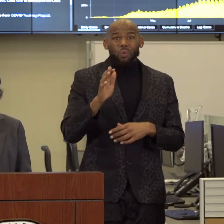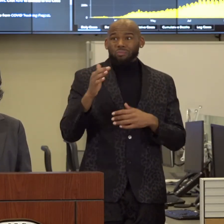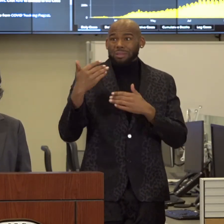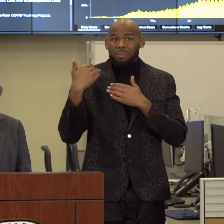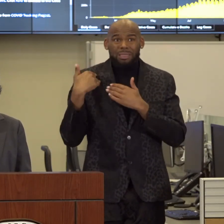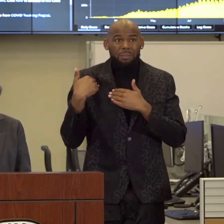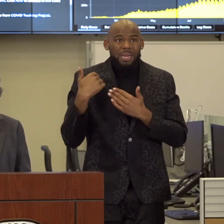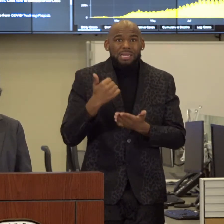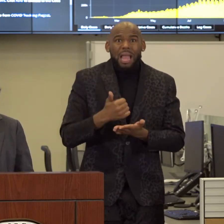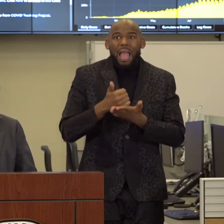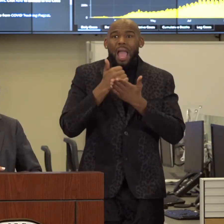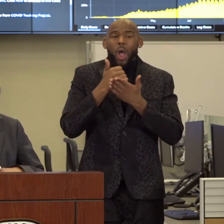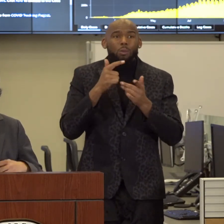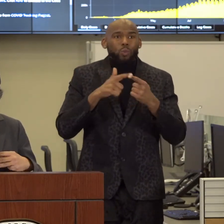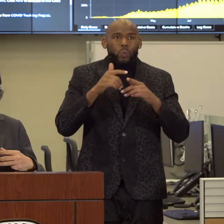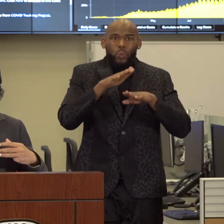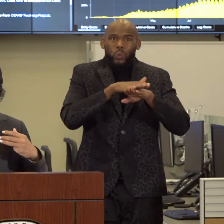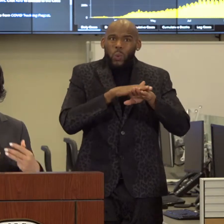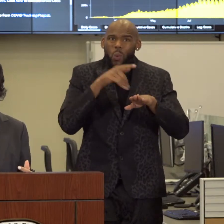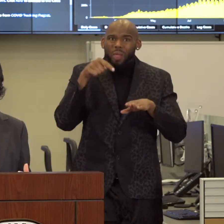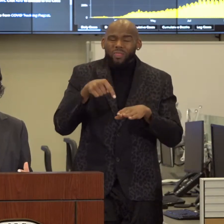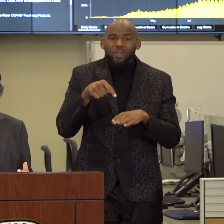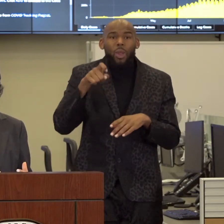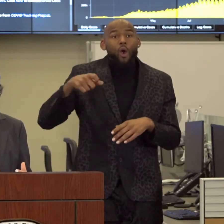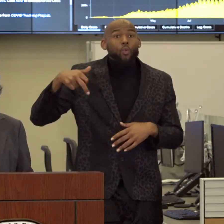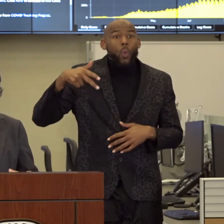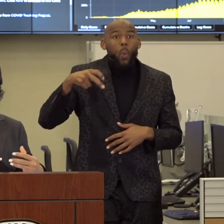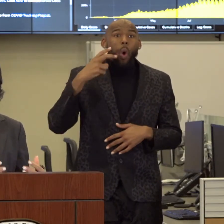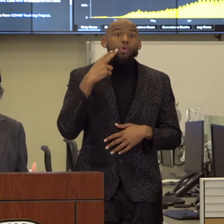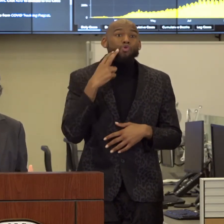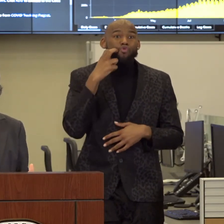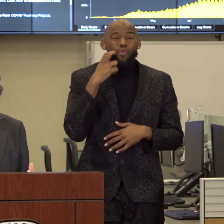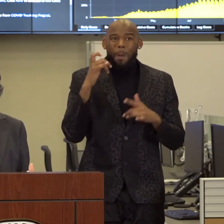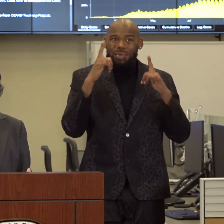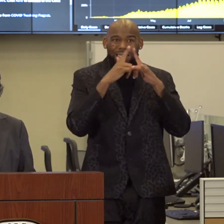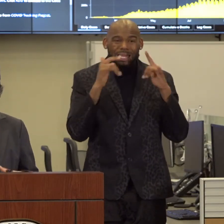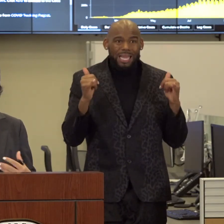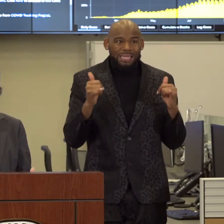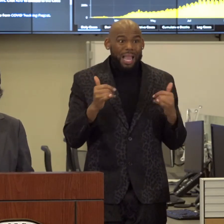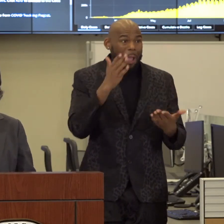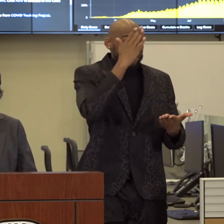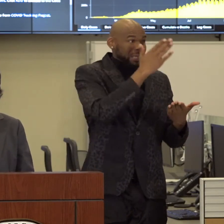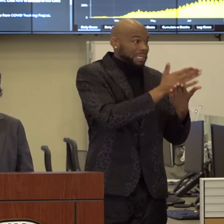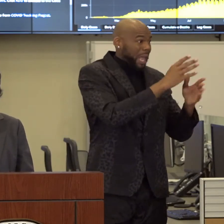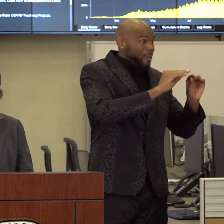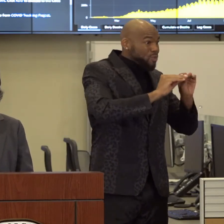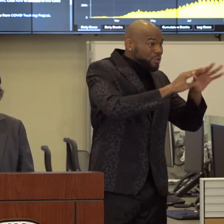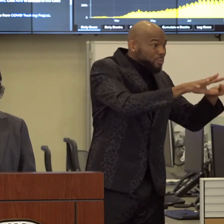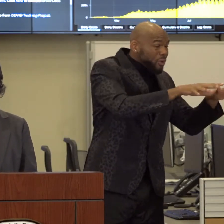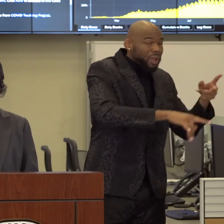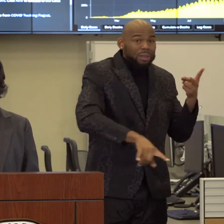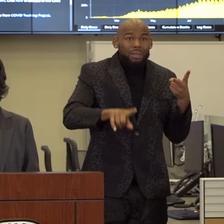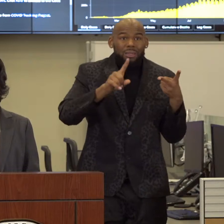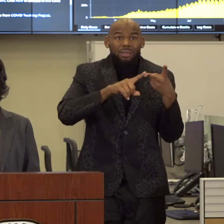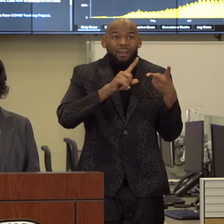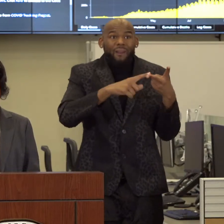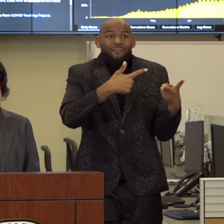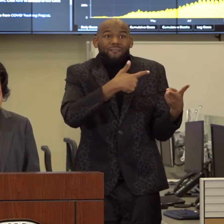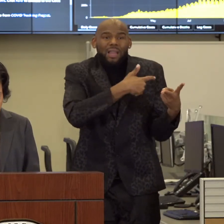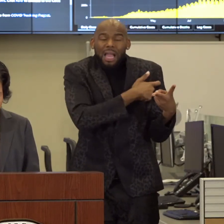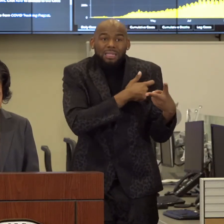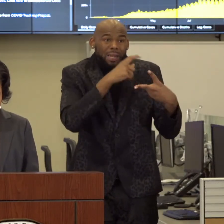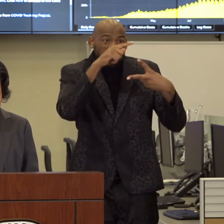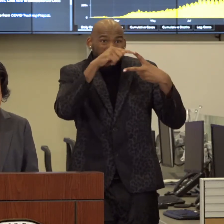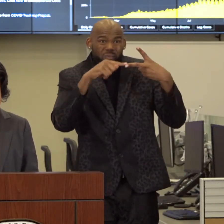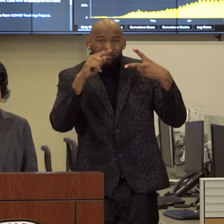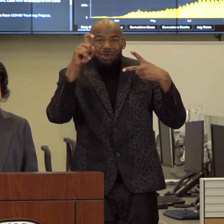So we're going to have to walk and chew gum, folks. We're going to have to stop the spread, vaccinate, and do everything we can to keep Prince